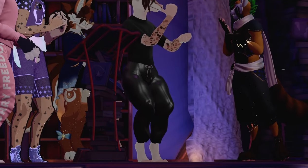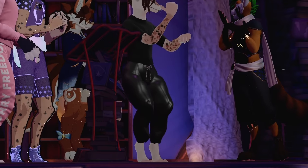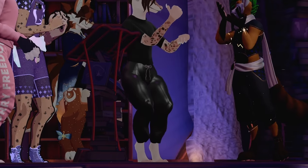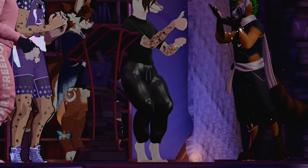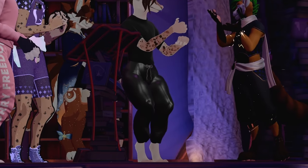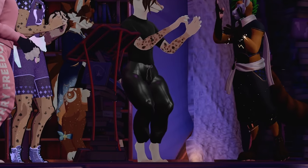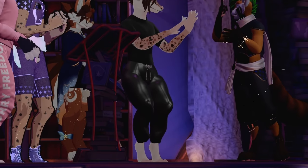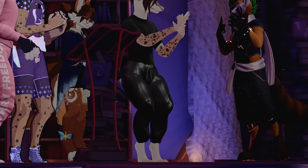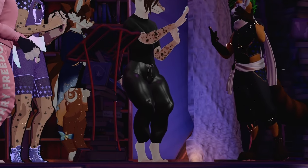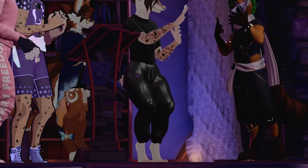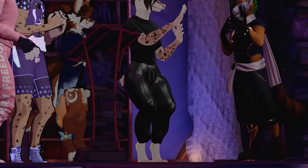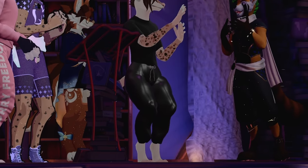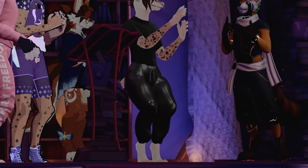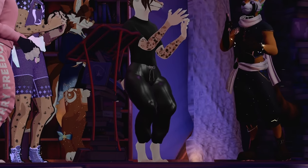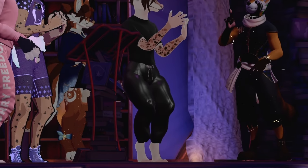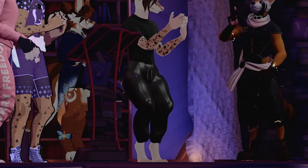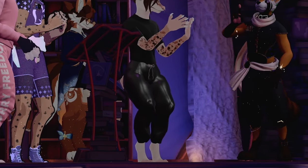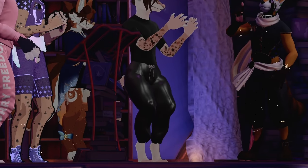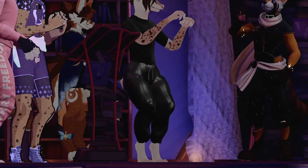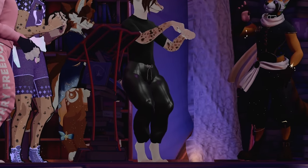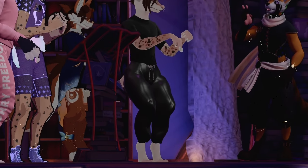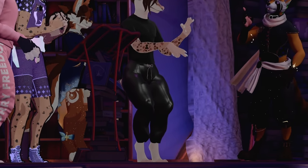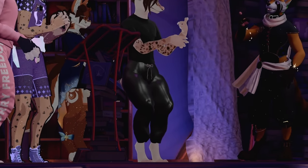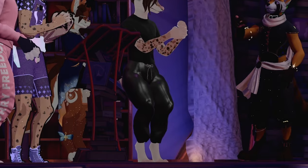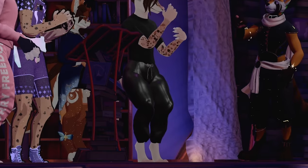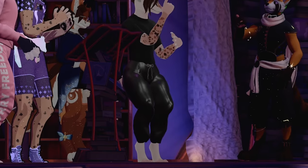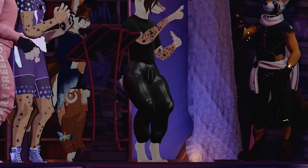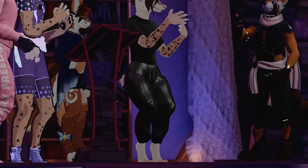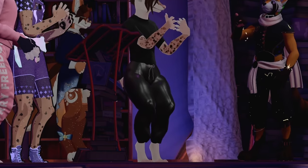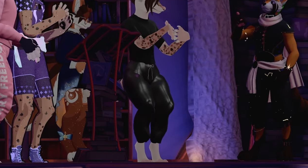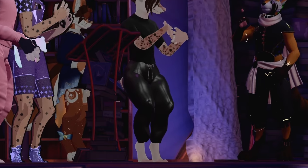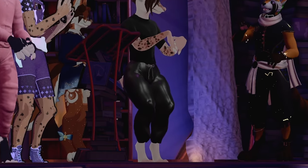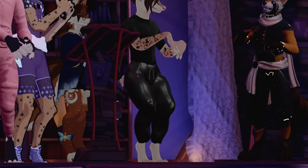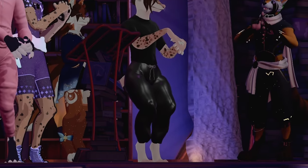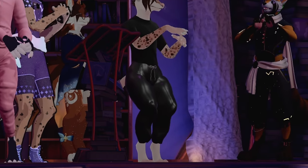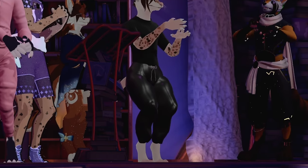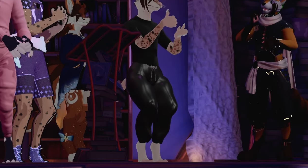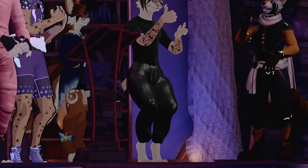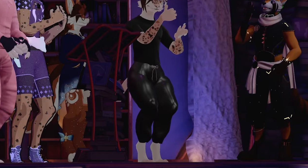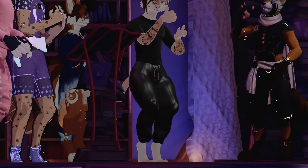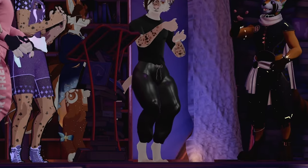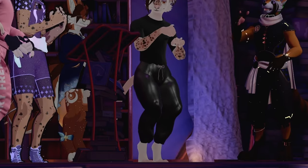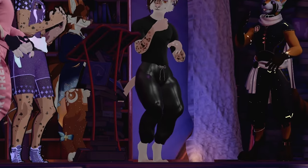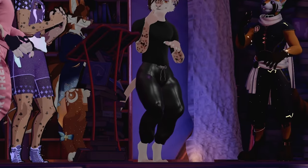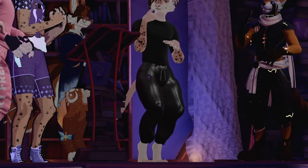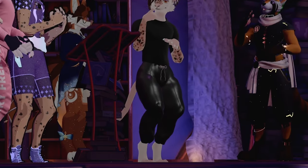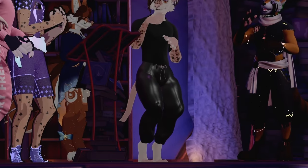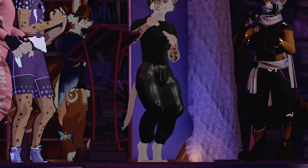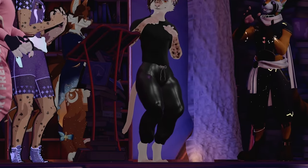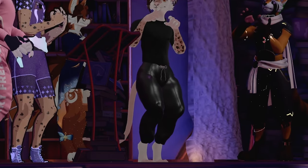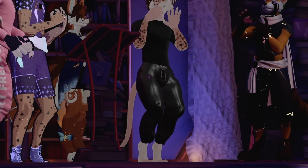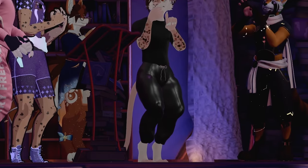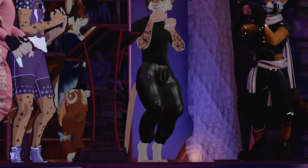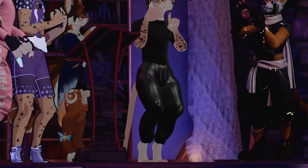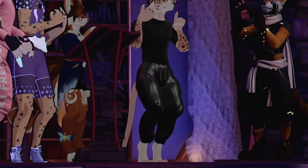you recommend that come to mind? Bork, can you answer that? Because I know you have the